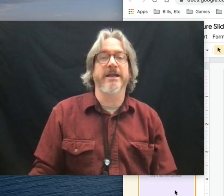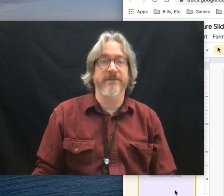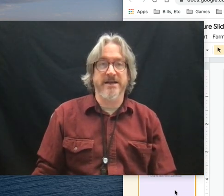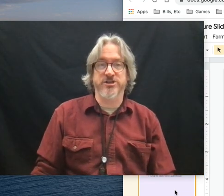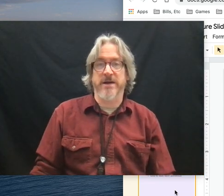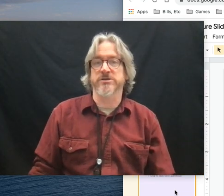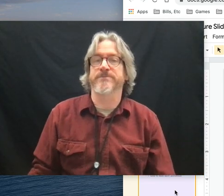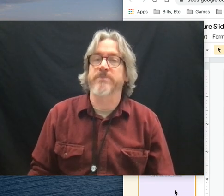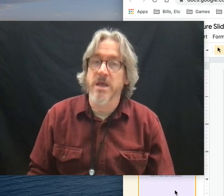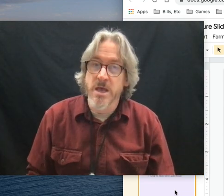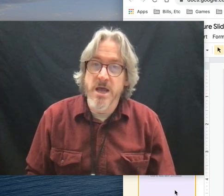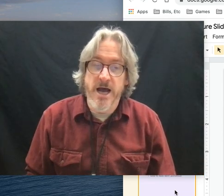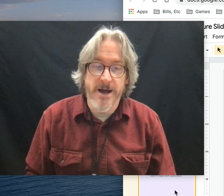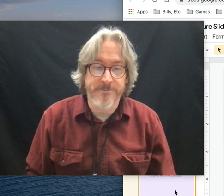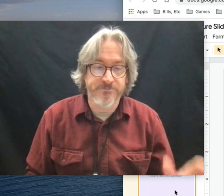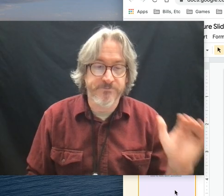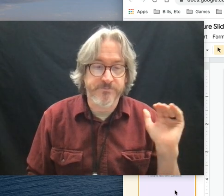incorporating it in the next chapters.